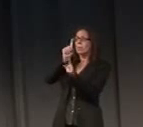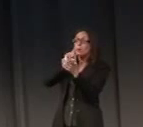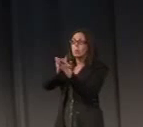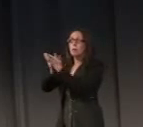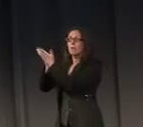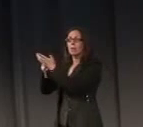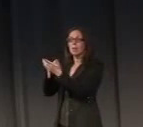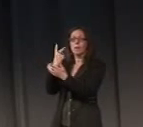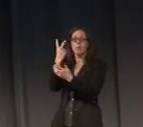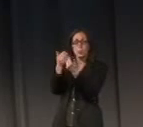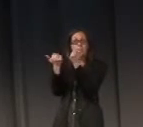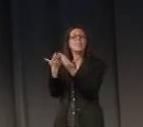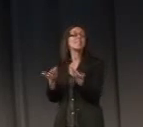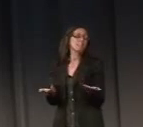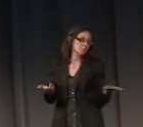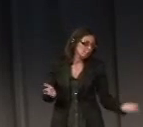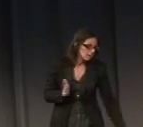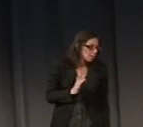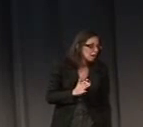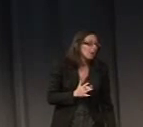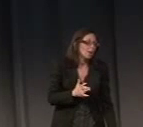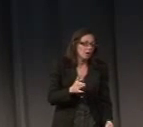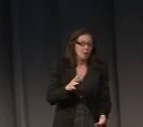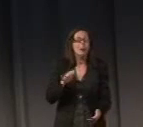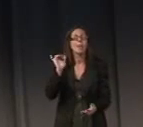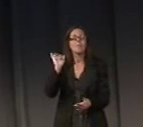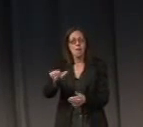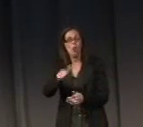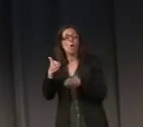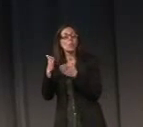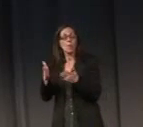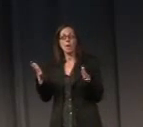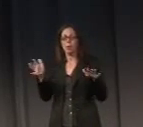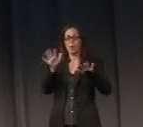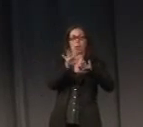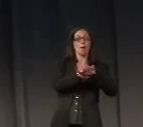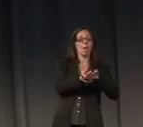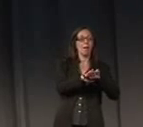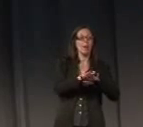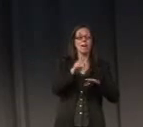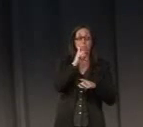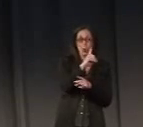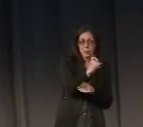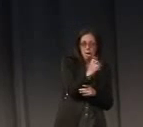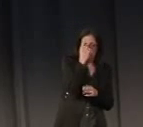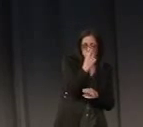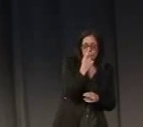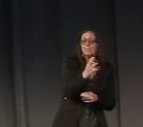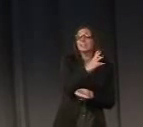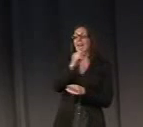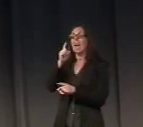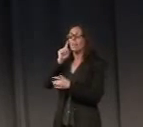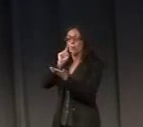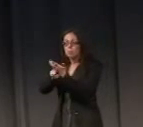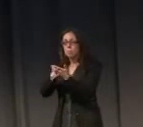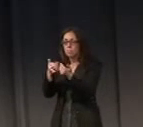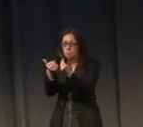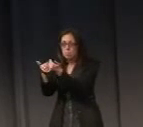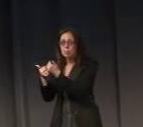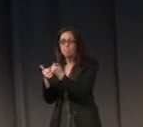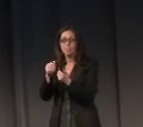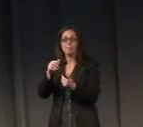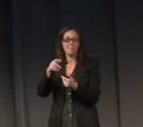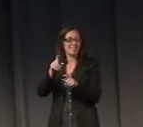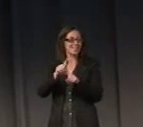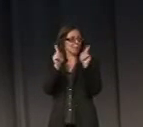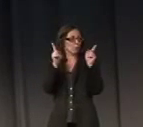together. Okay, so the point that I'd like to make for the first part of the talk about what is the computational goal of color really is